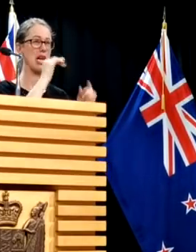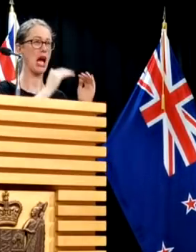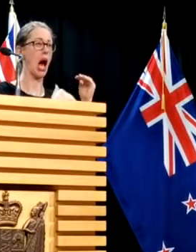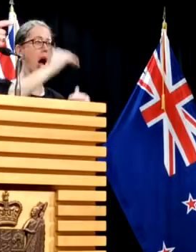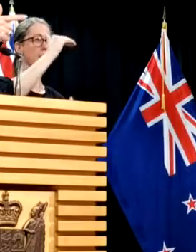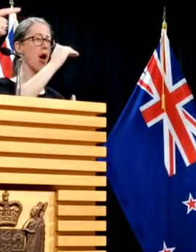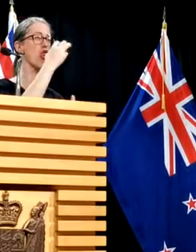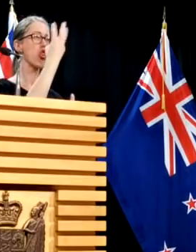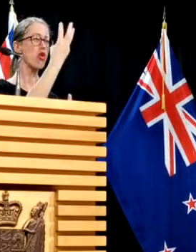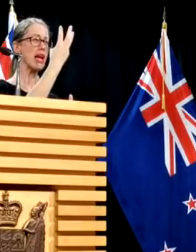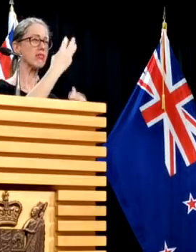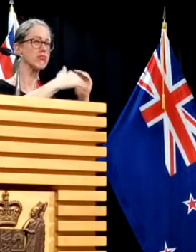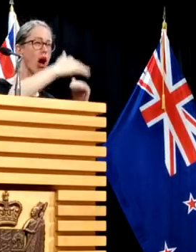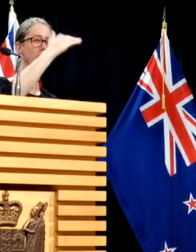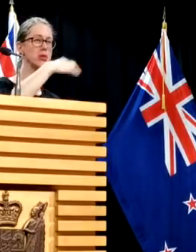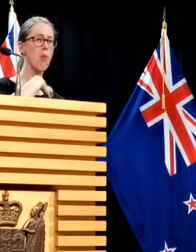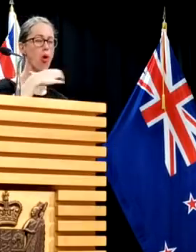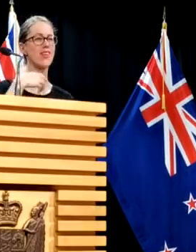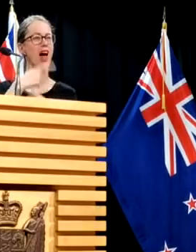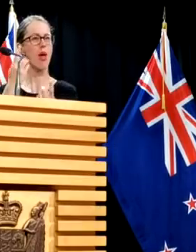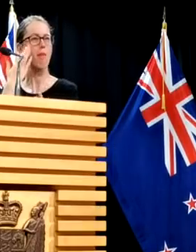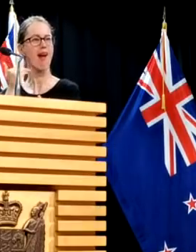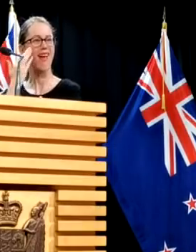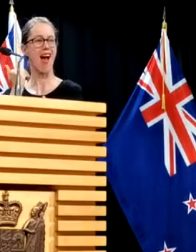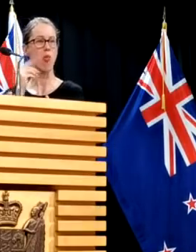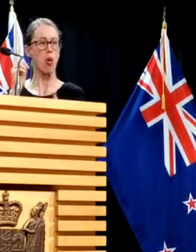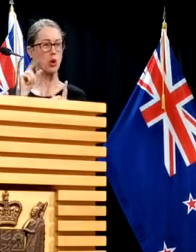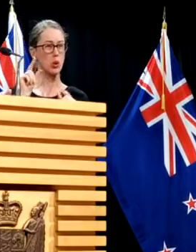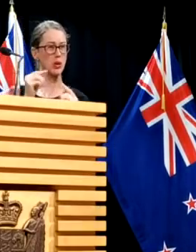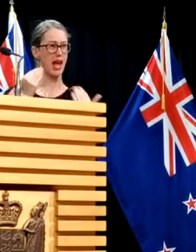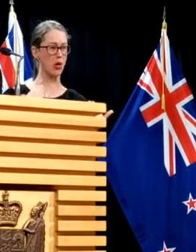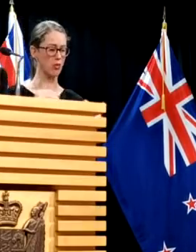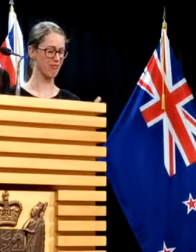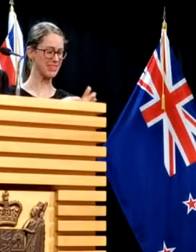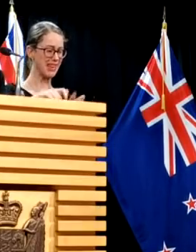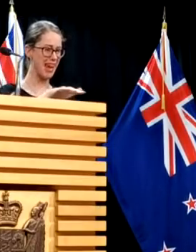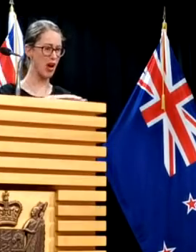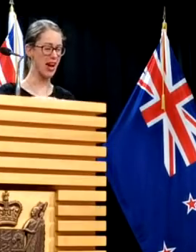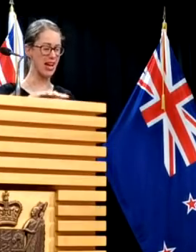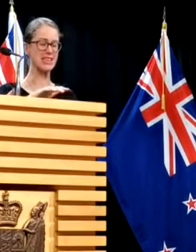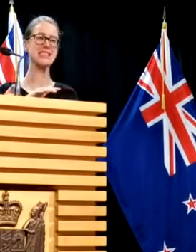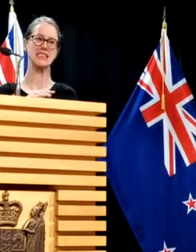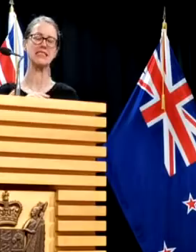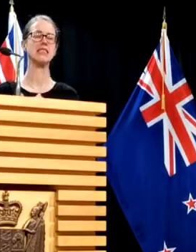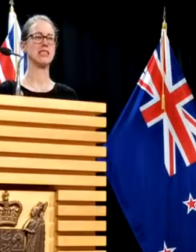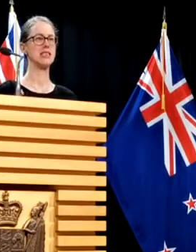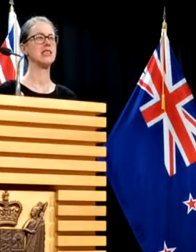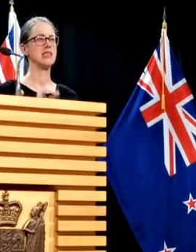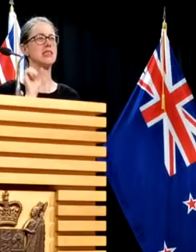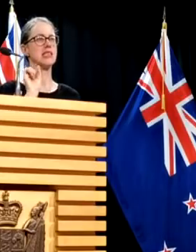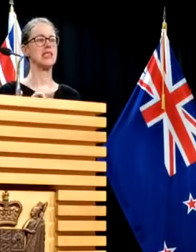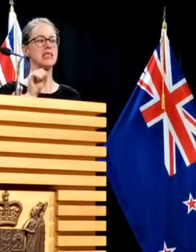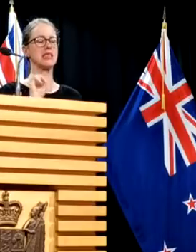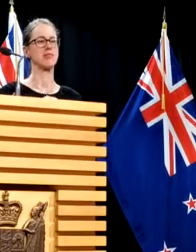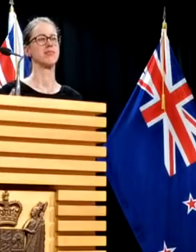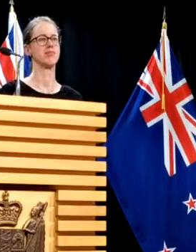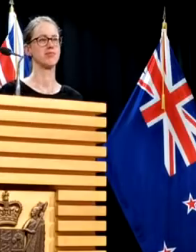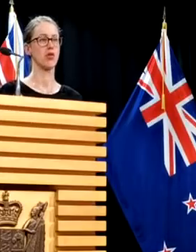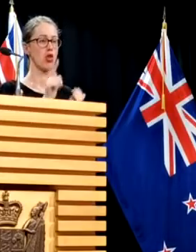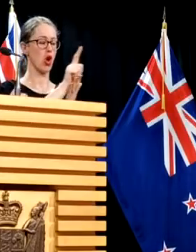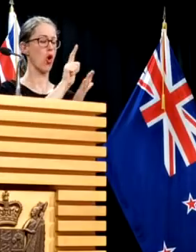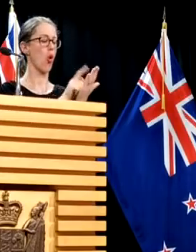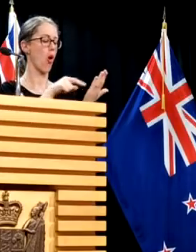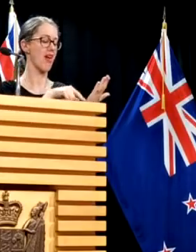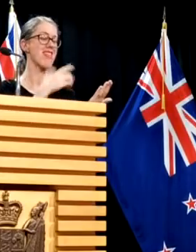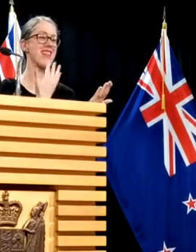fix that part of it? Yeah, and as I just mentioned to Ben, I think one of the areas that we need to look at is, given that we have already now set out in our